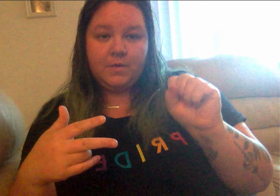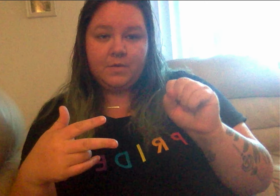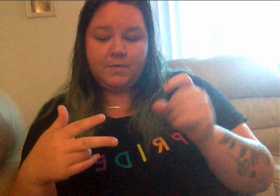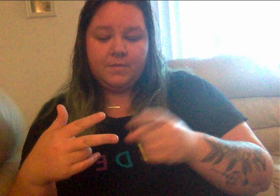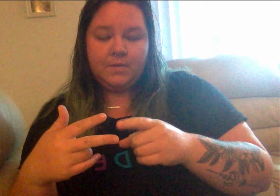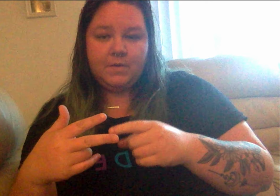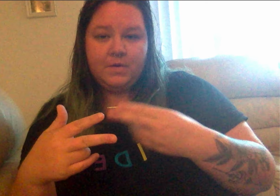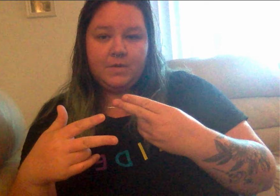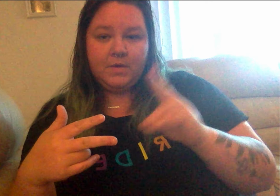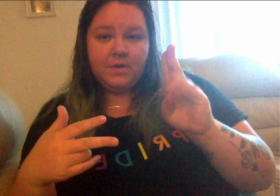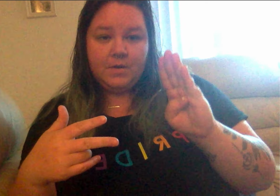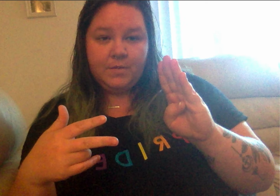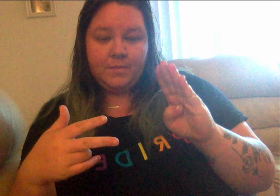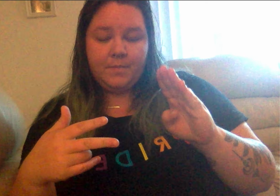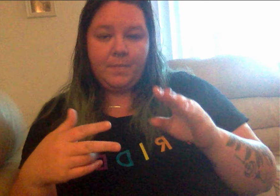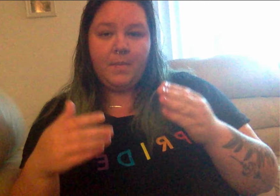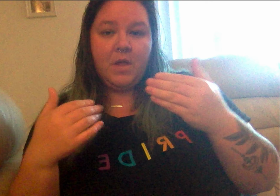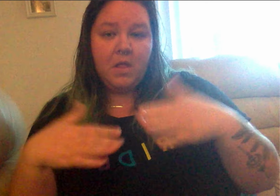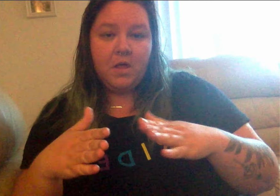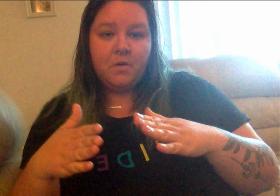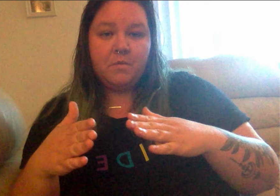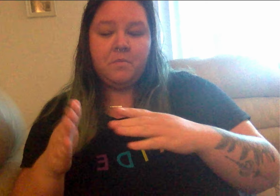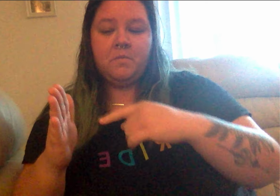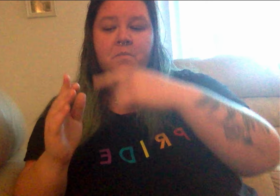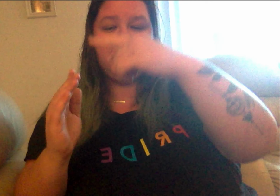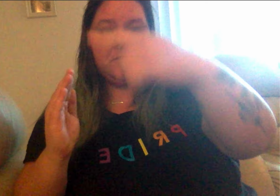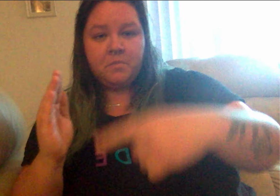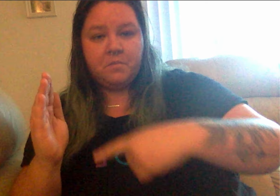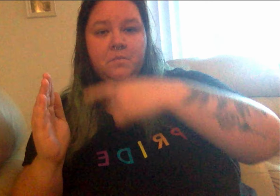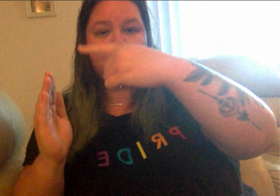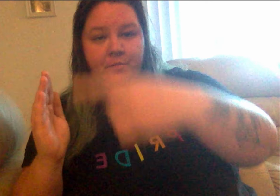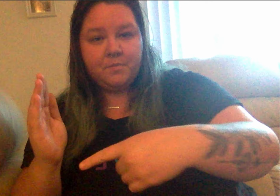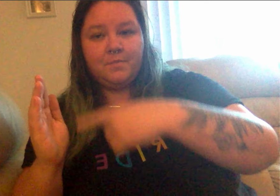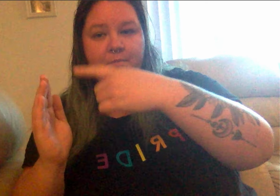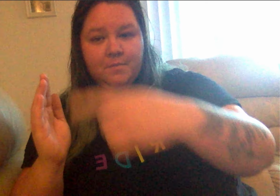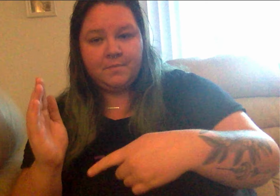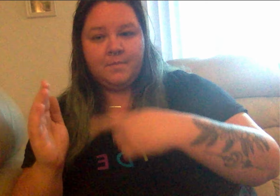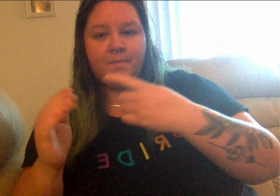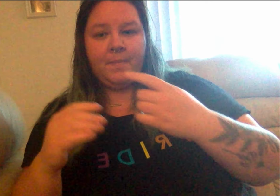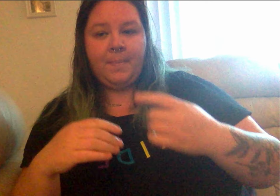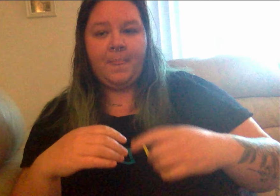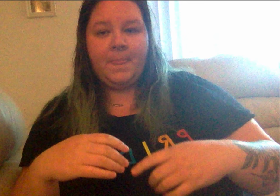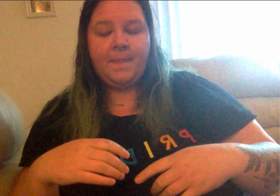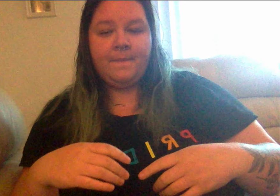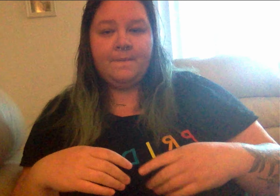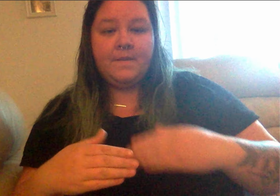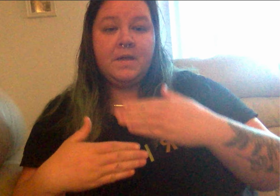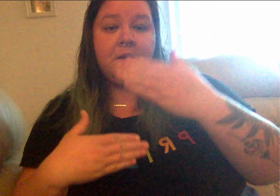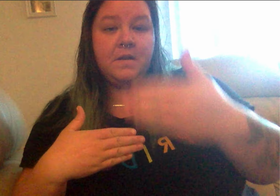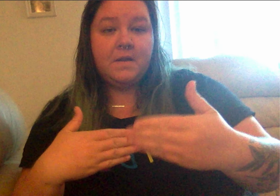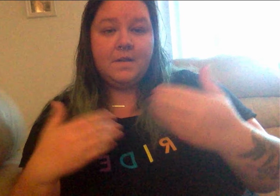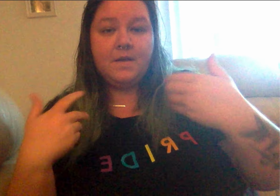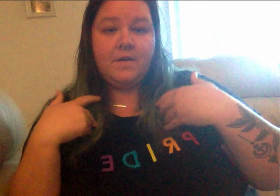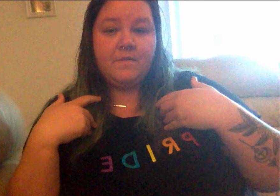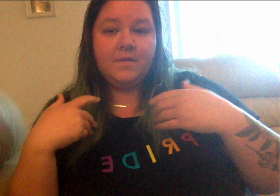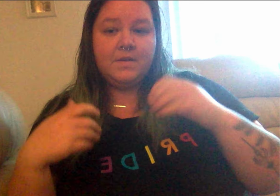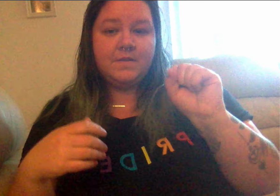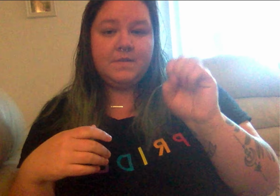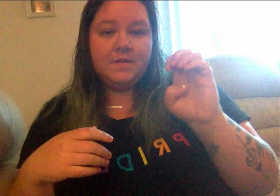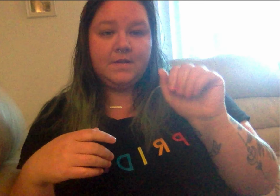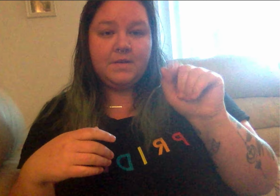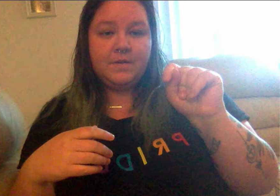The hub allows it to rotate on the axle and spin. Here we have the seat post and the